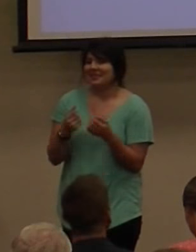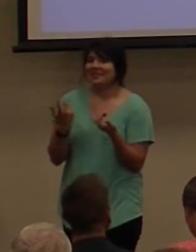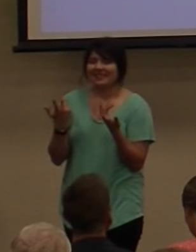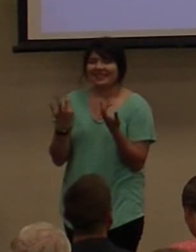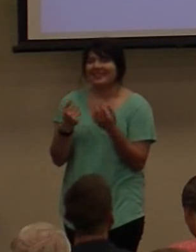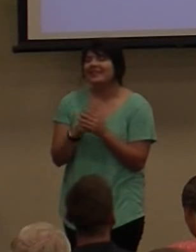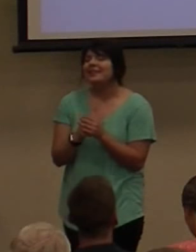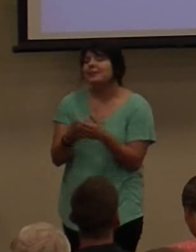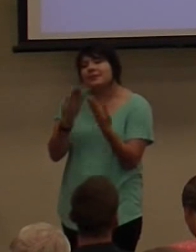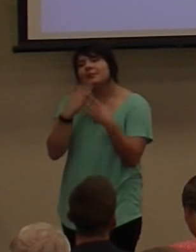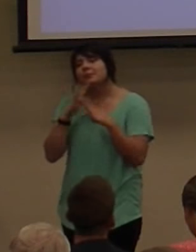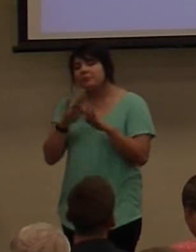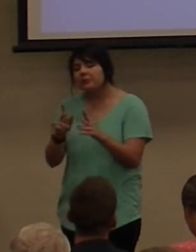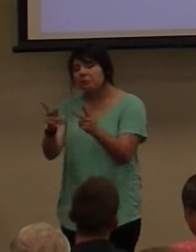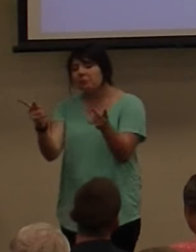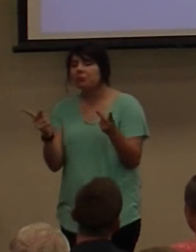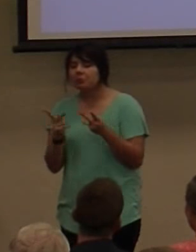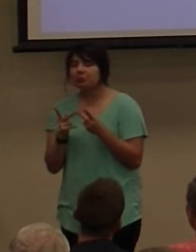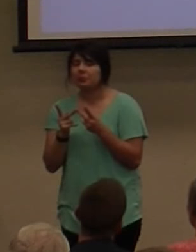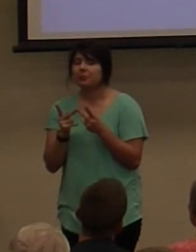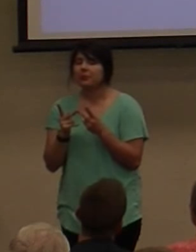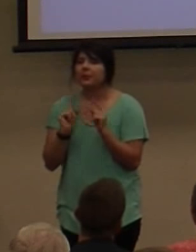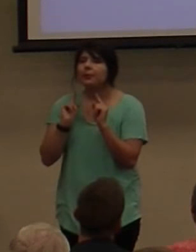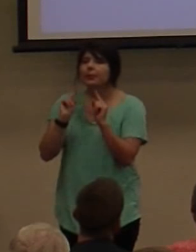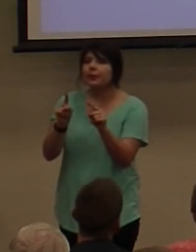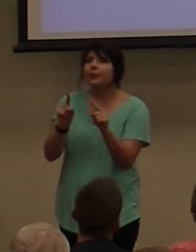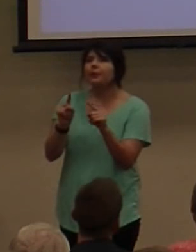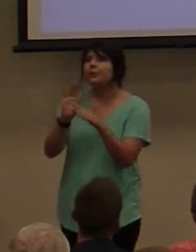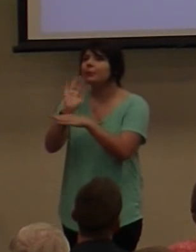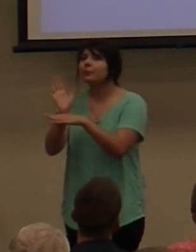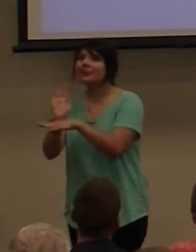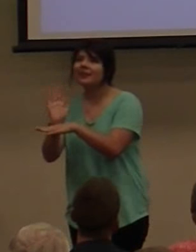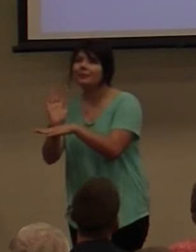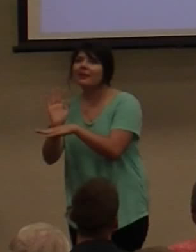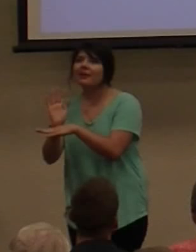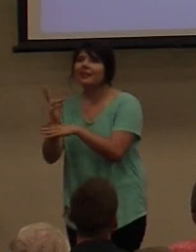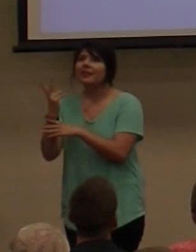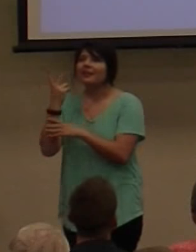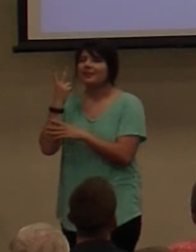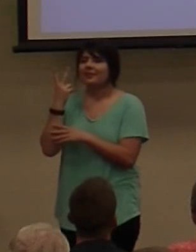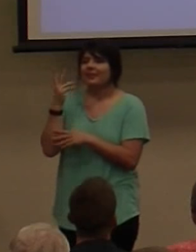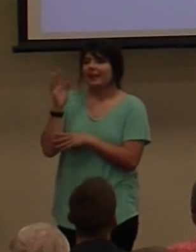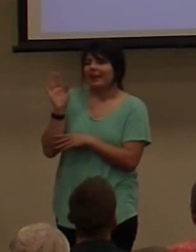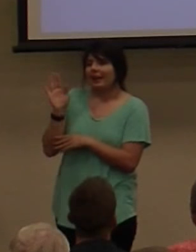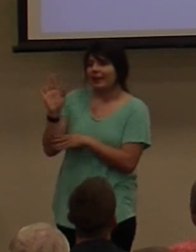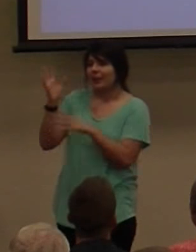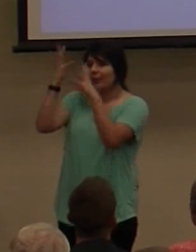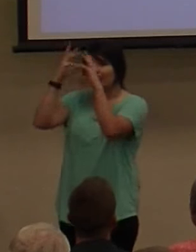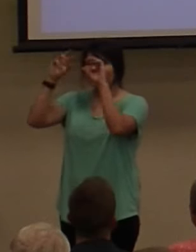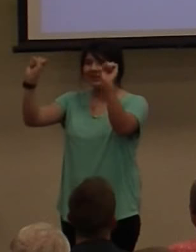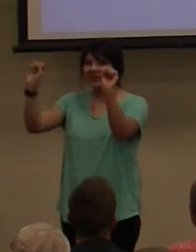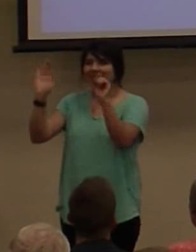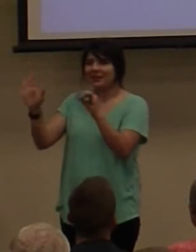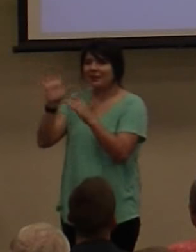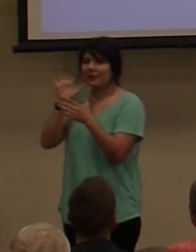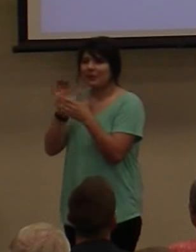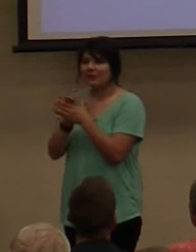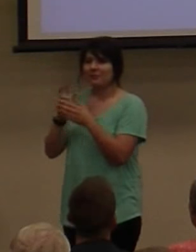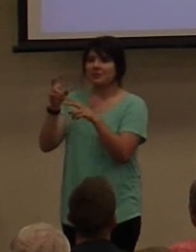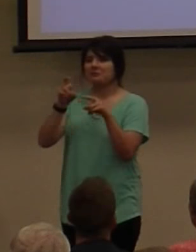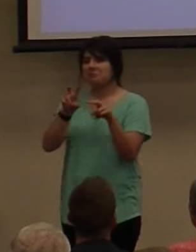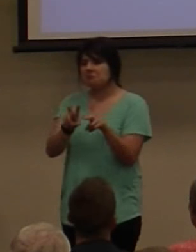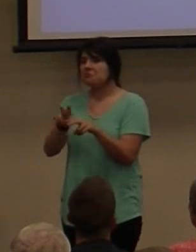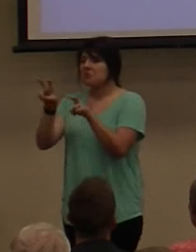place. We'd go to the cinema, and the president and his wife would be sitting there without